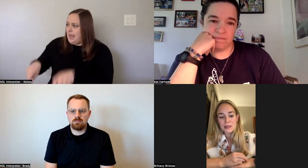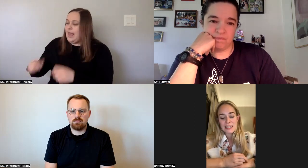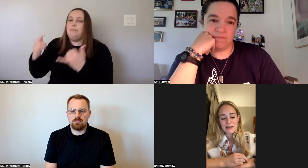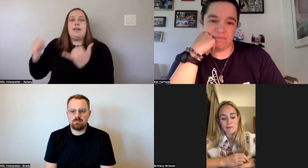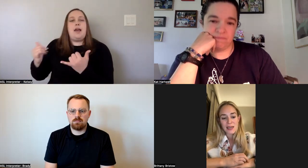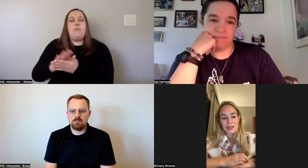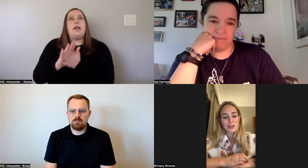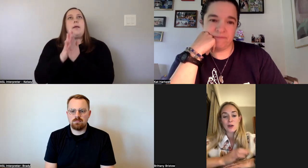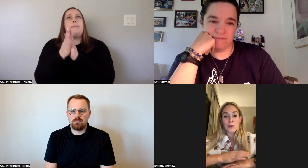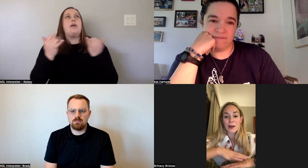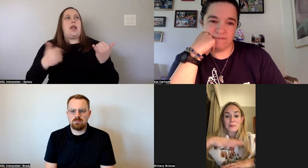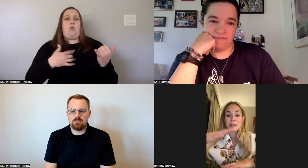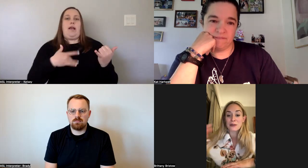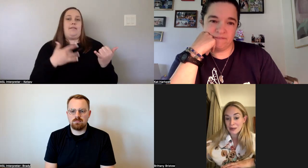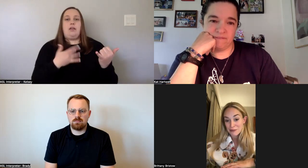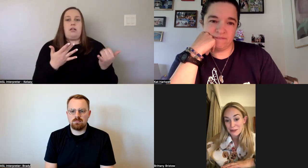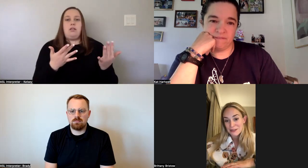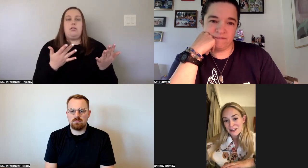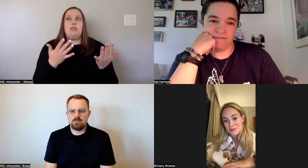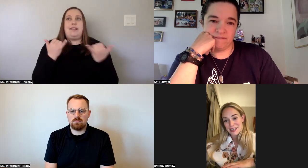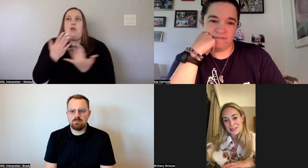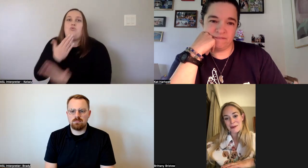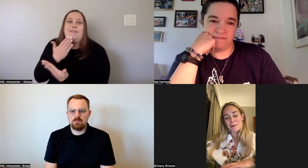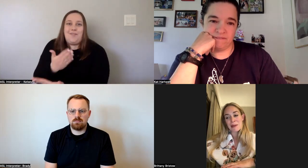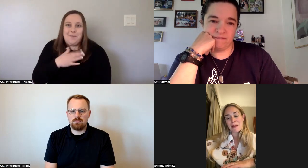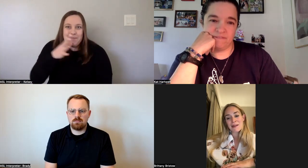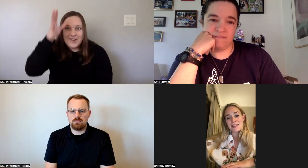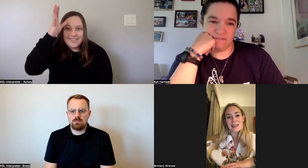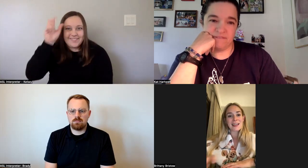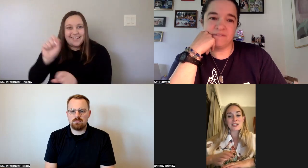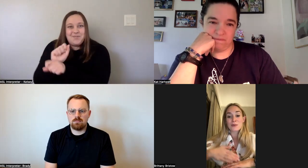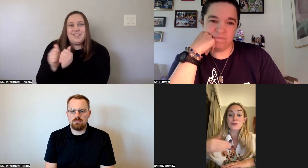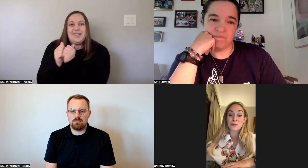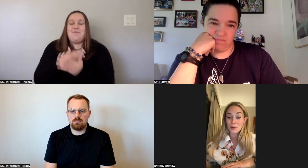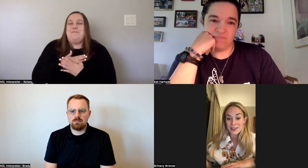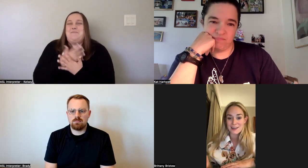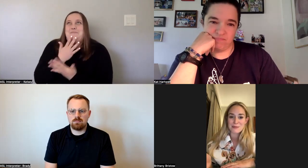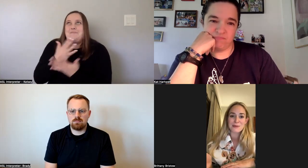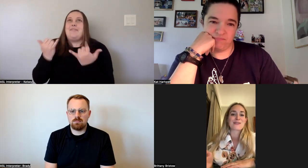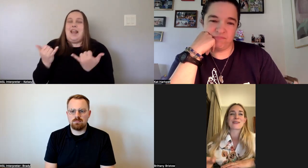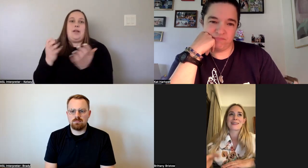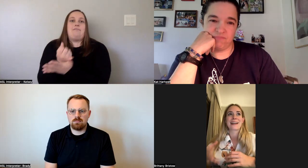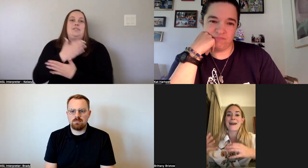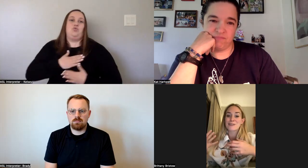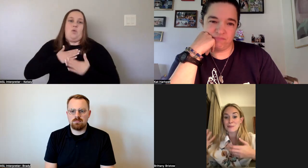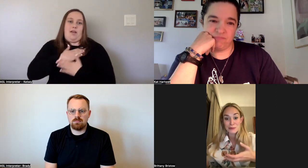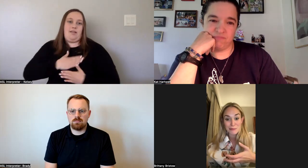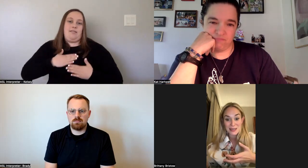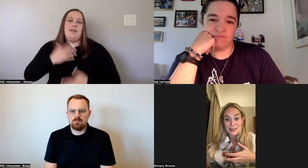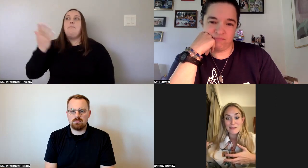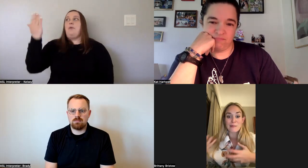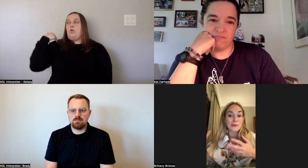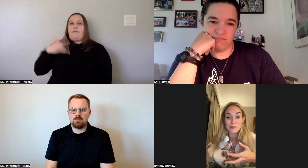to a place of being so incredibly grateful when I get to work with my parents, and I get to enjoy it, as opposed to feeling like I have to